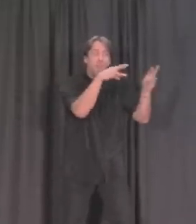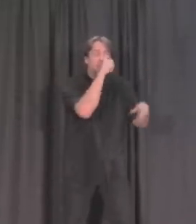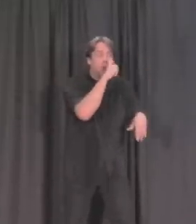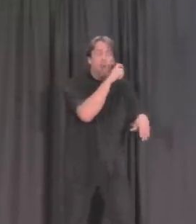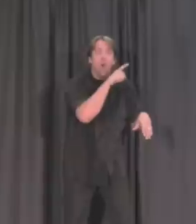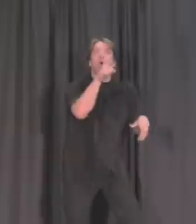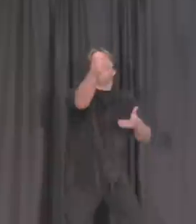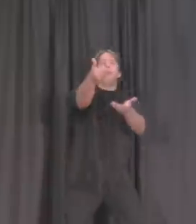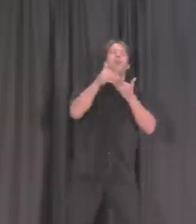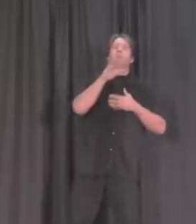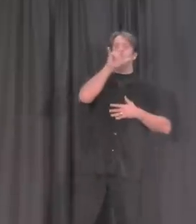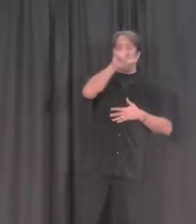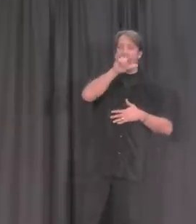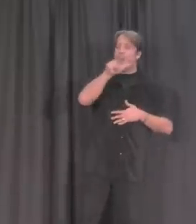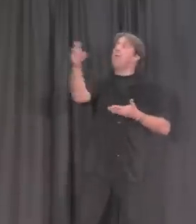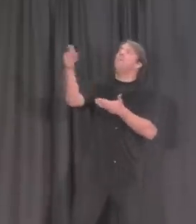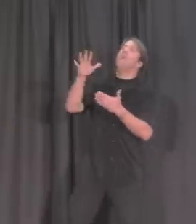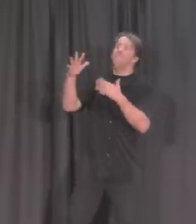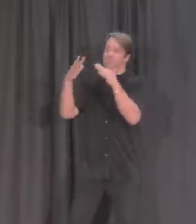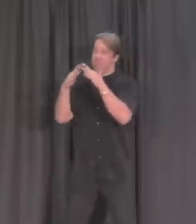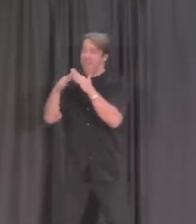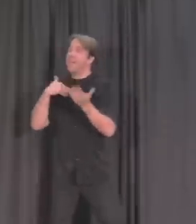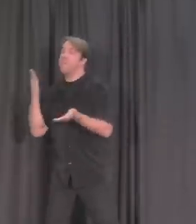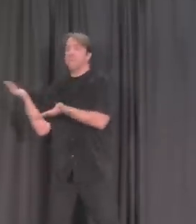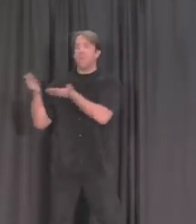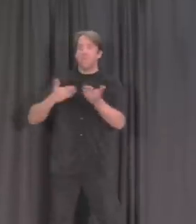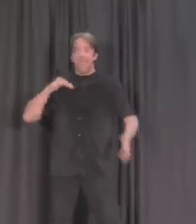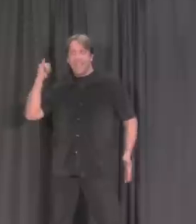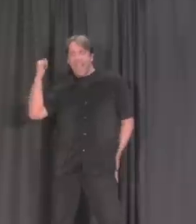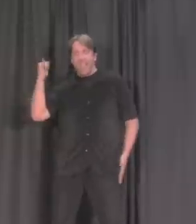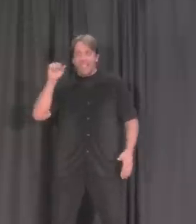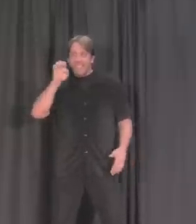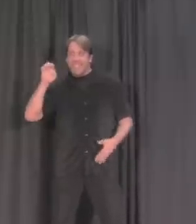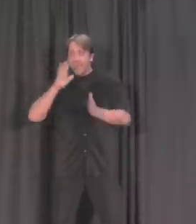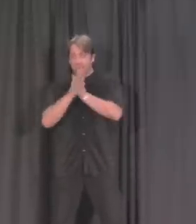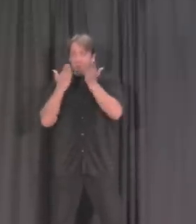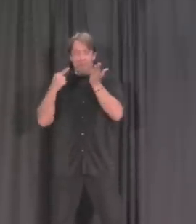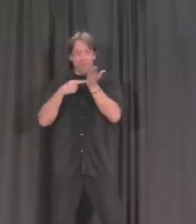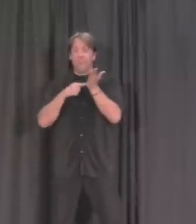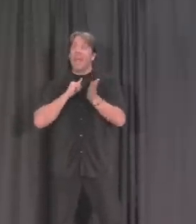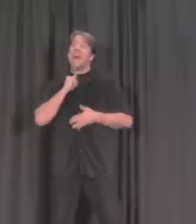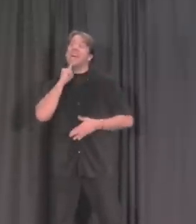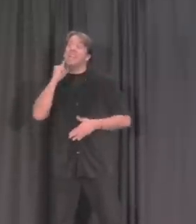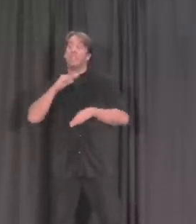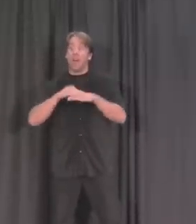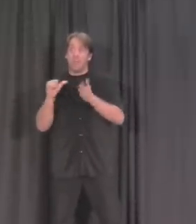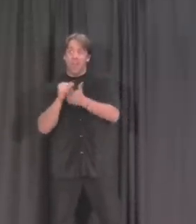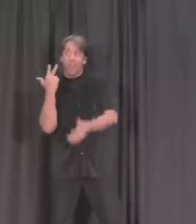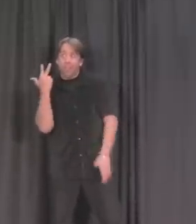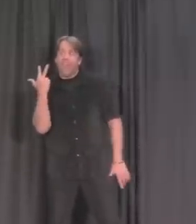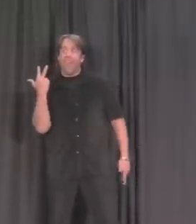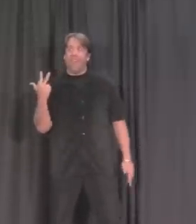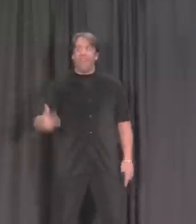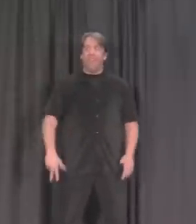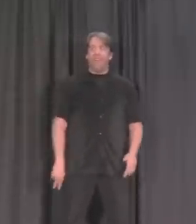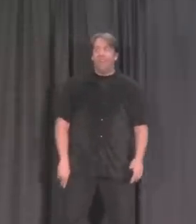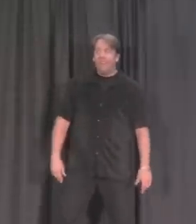bring your Star Wars action figure, you bring your airplane, you bring the football, and I'll bring my yellow signing sack English book. I'm on page 3.